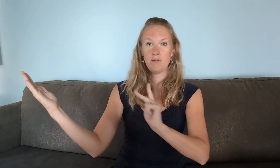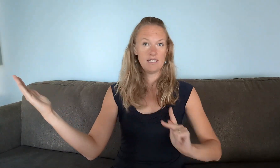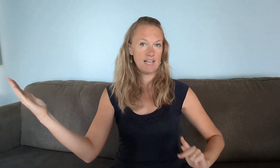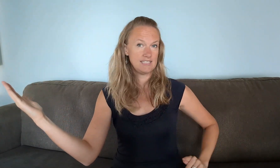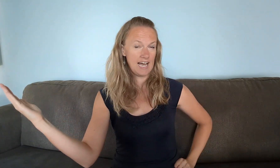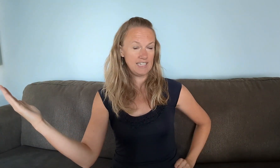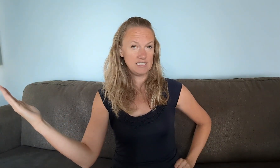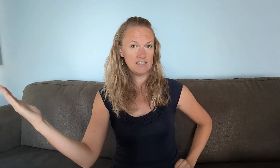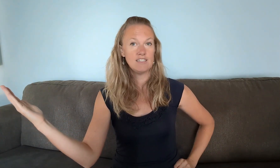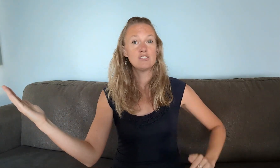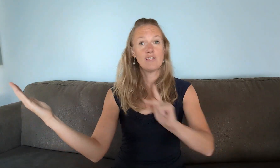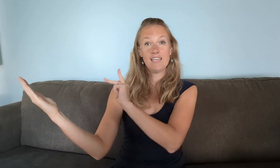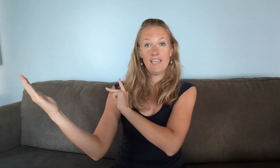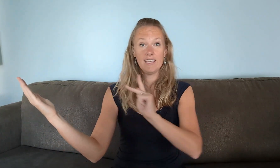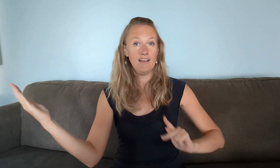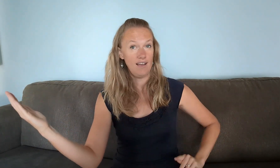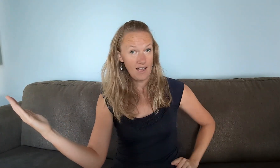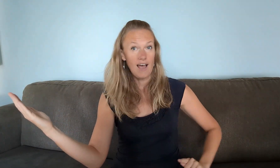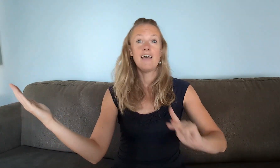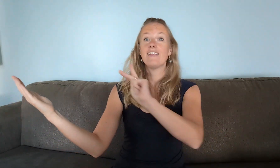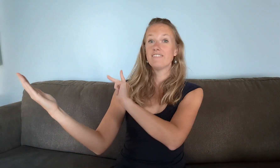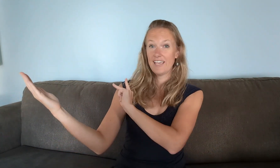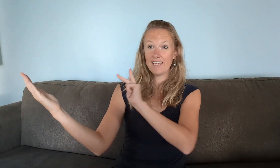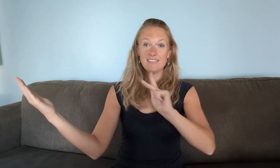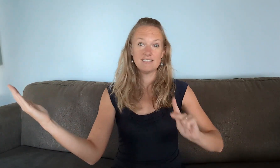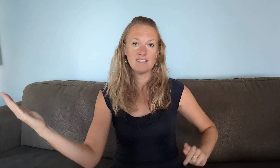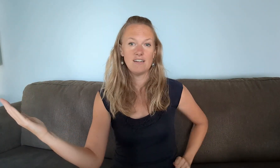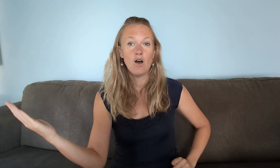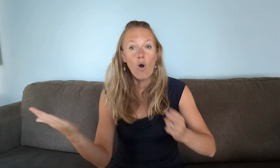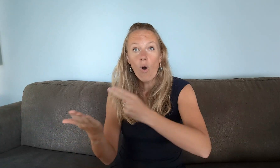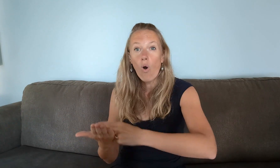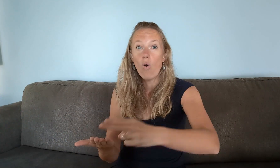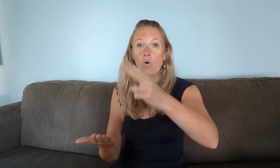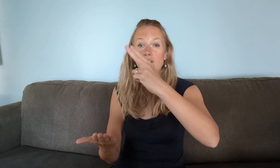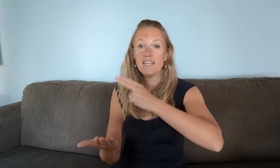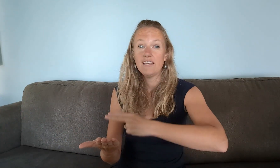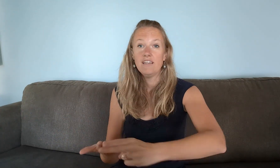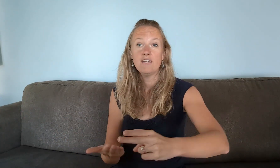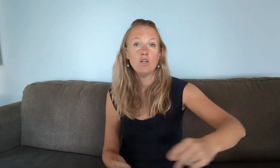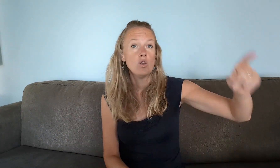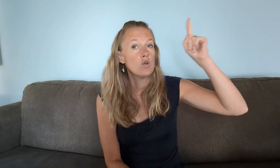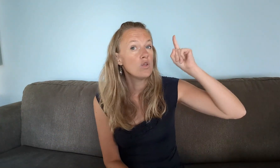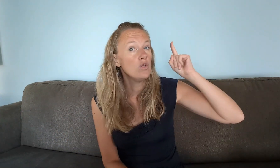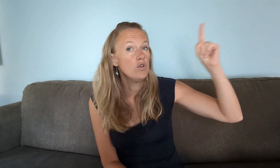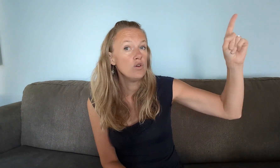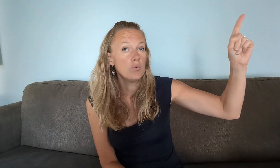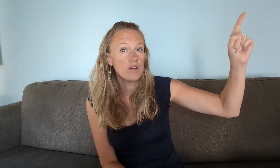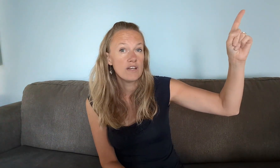making that sash. So the King, and then of Kings. Holy. You, pointing to